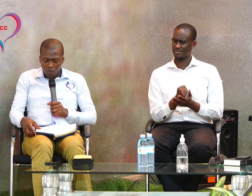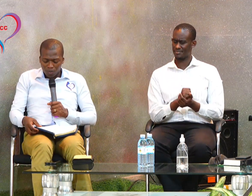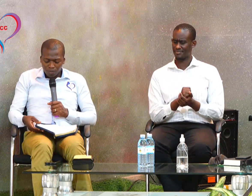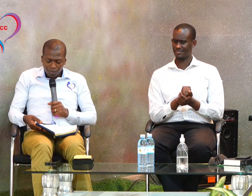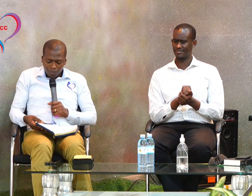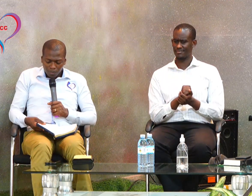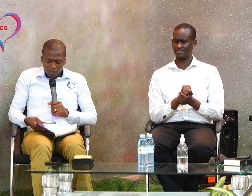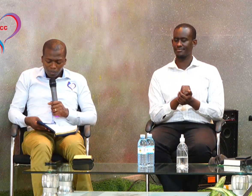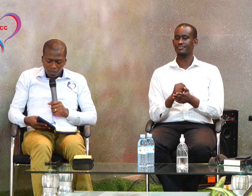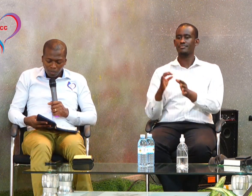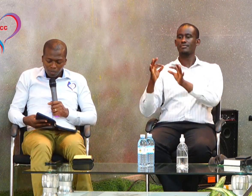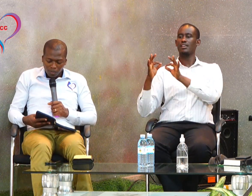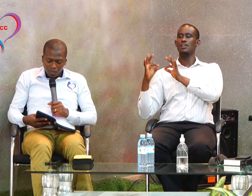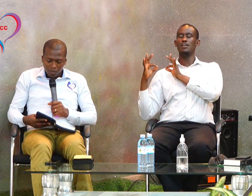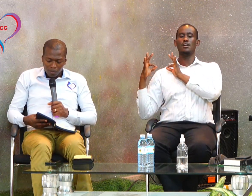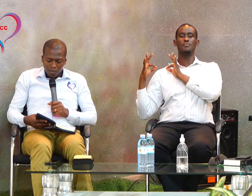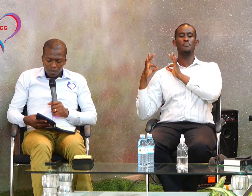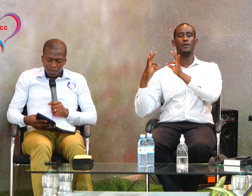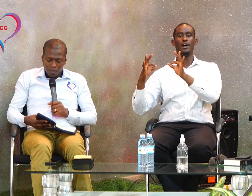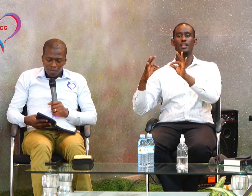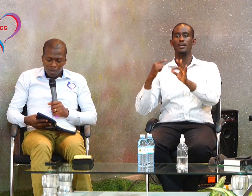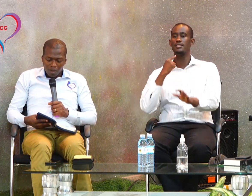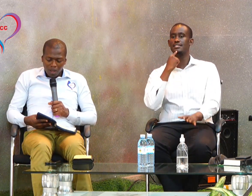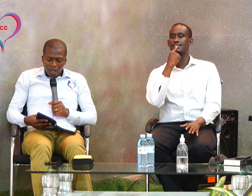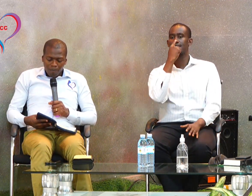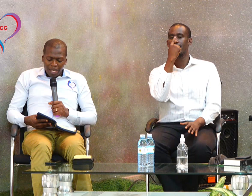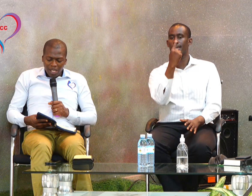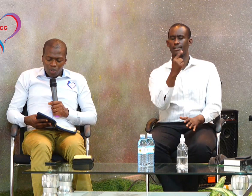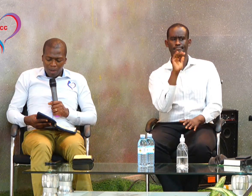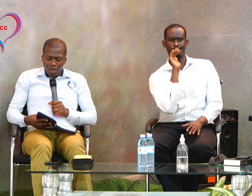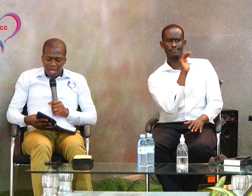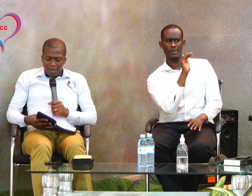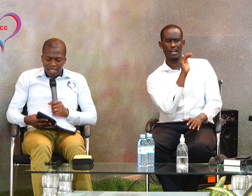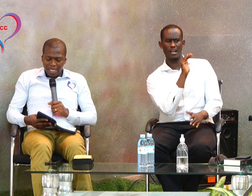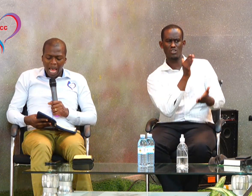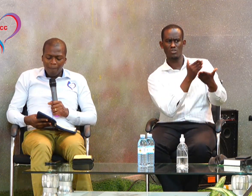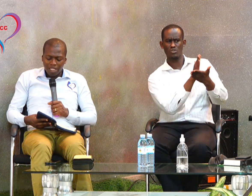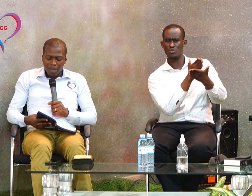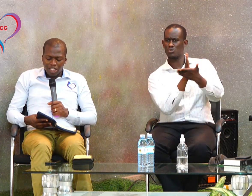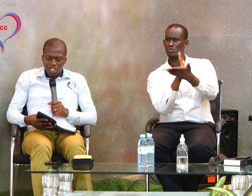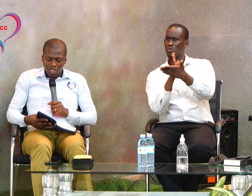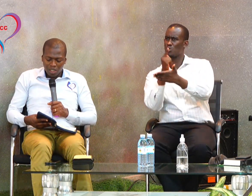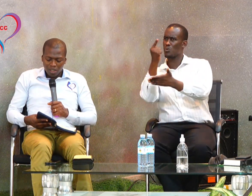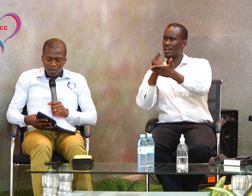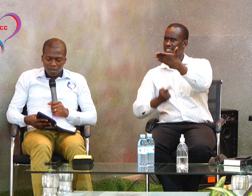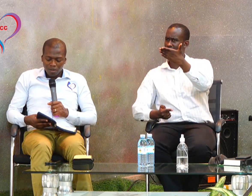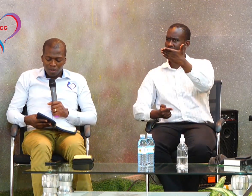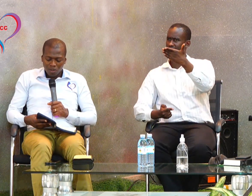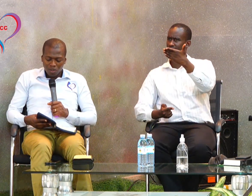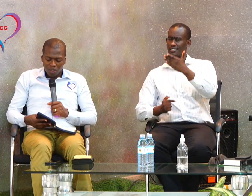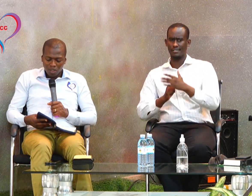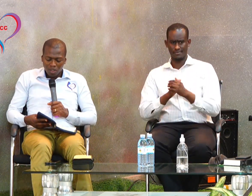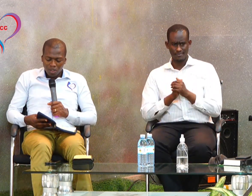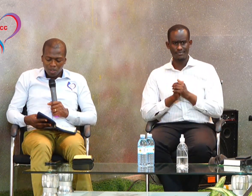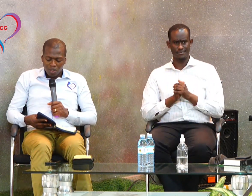byaliwo. Pilate said to him, what is truth? Pilato namugamba nti amazima kyeki. And when he